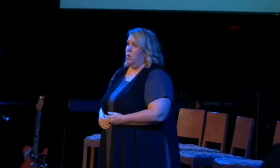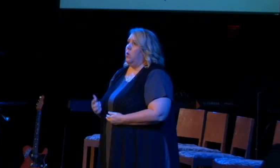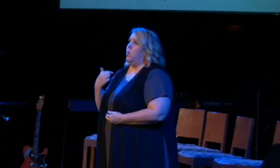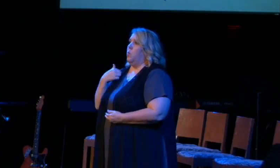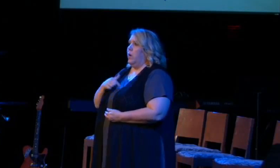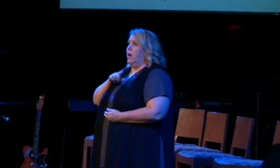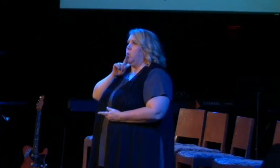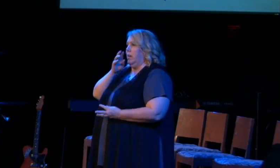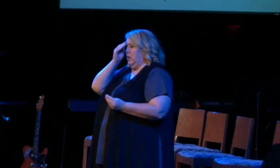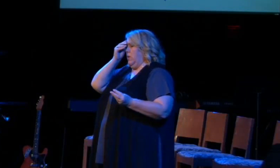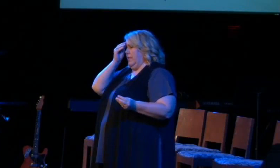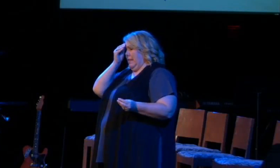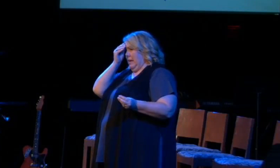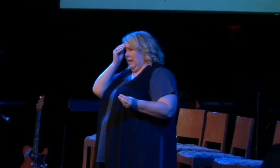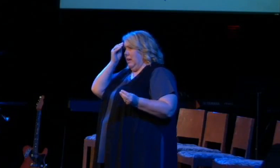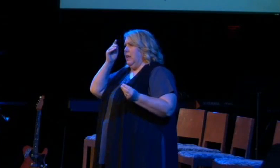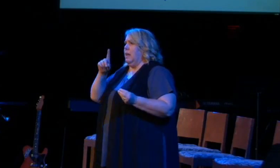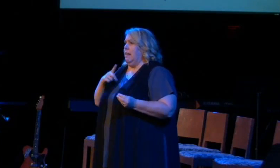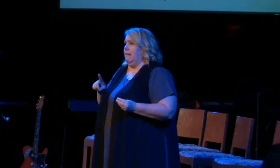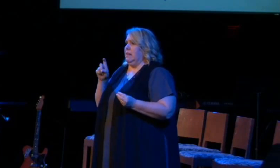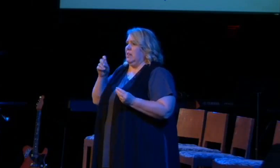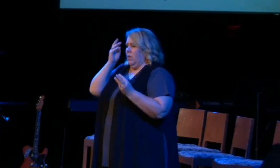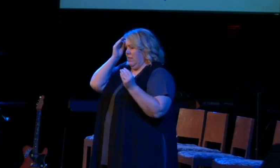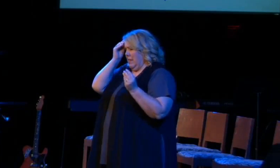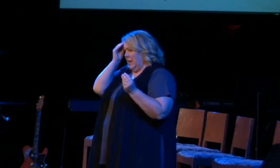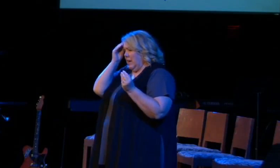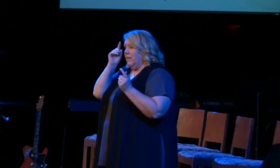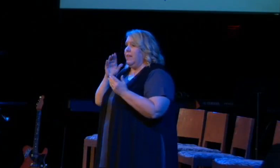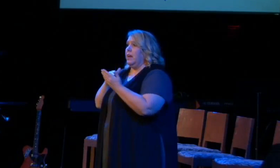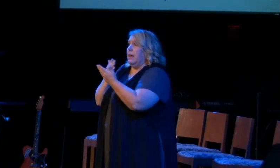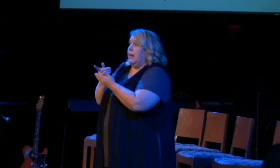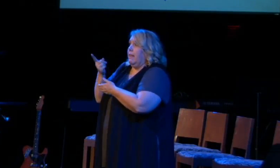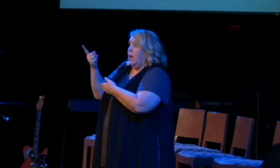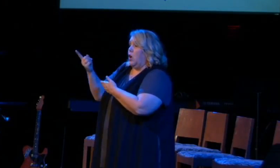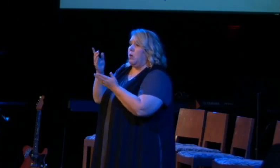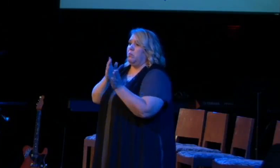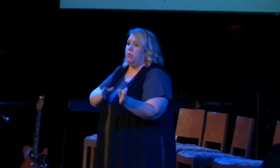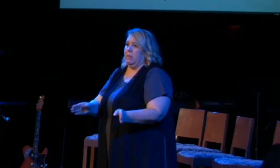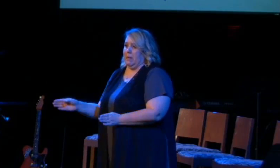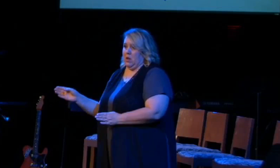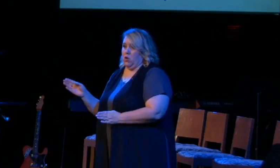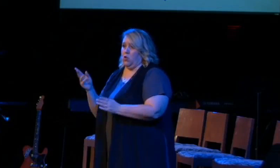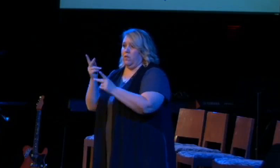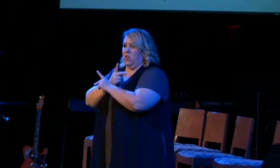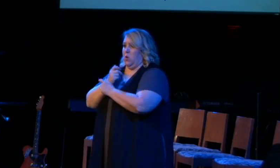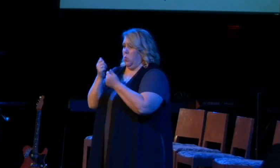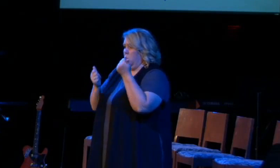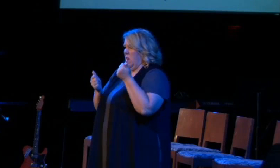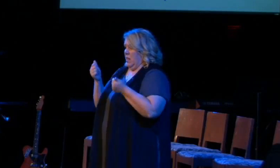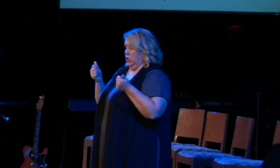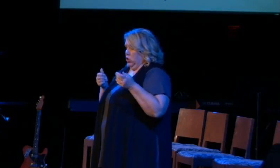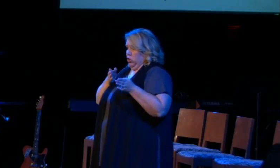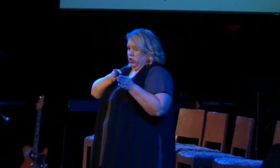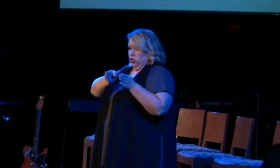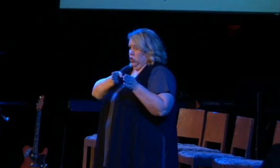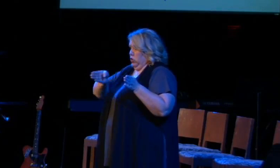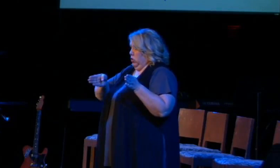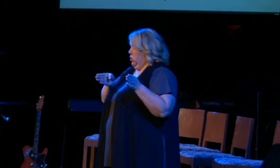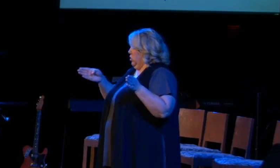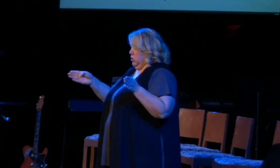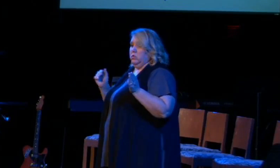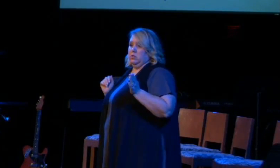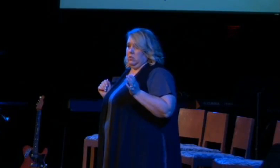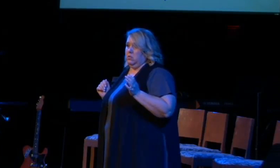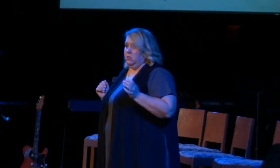hard about that, and the delegates will need to think hard about that and come prepared when we get to St. Louis to figure out which direction we're going to go,